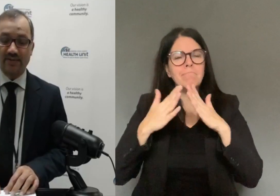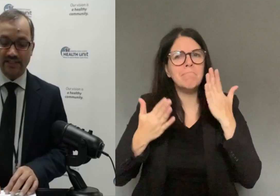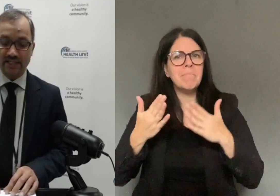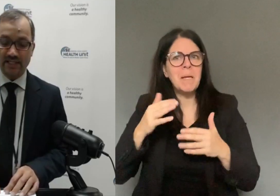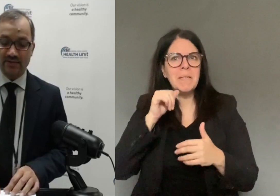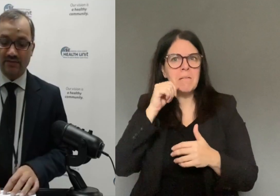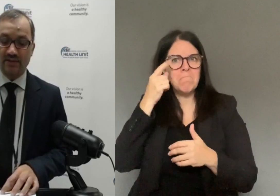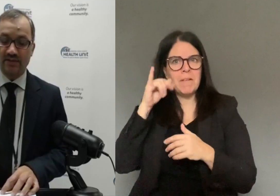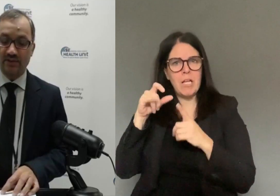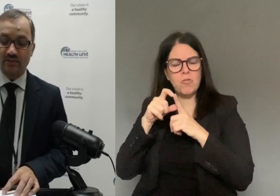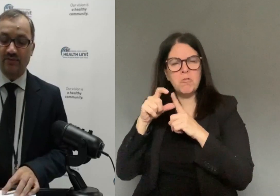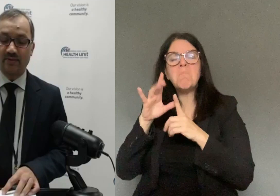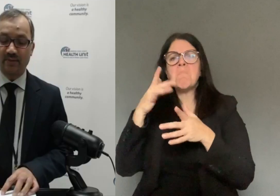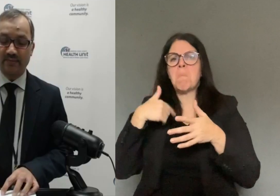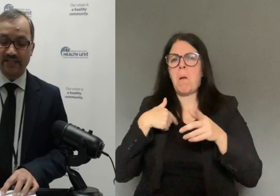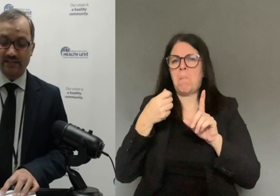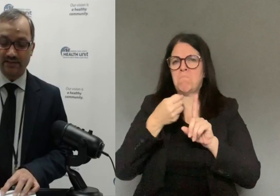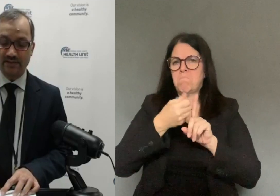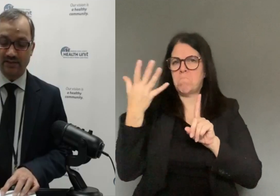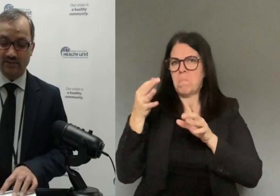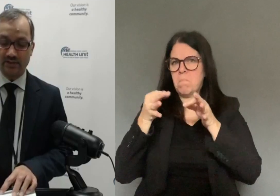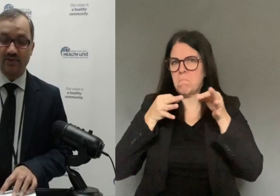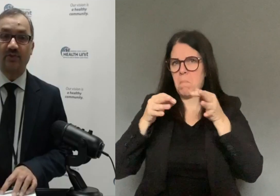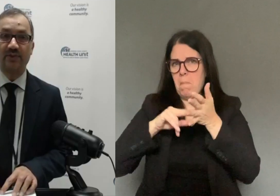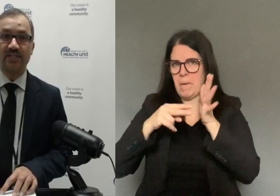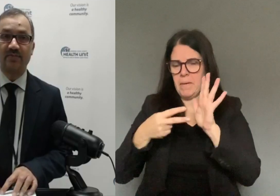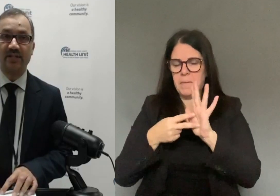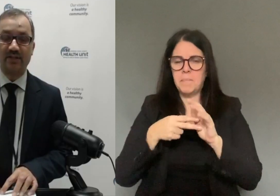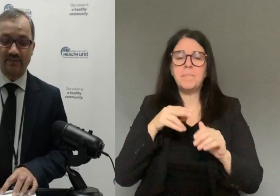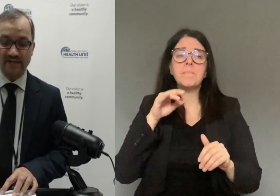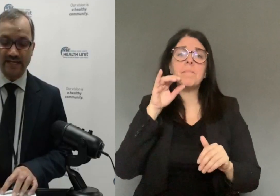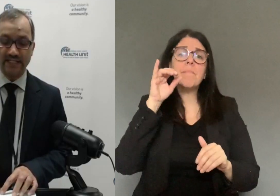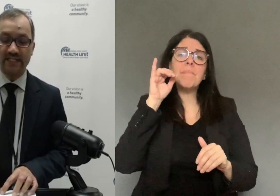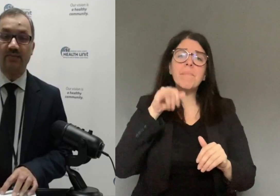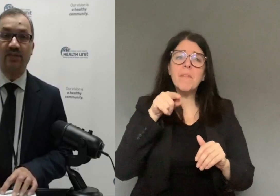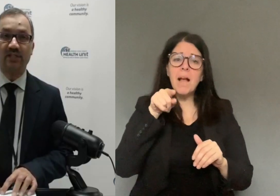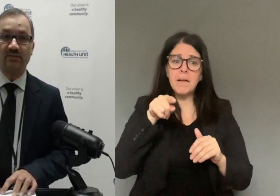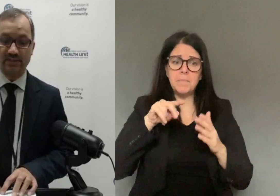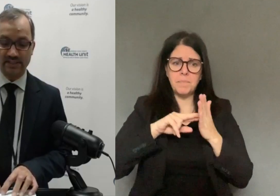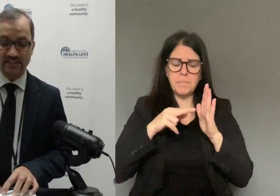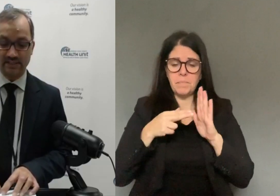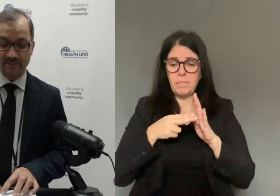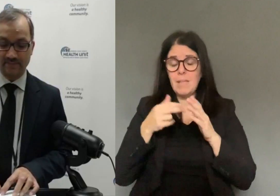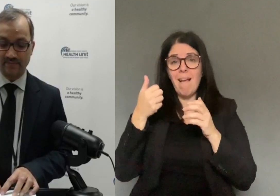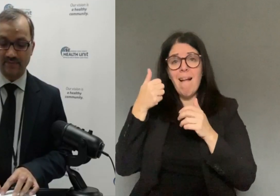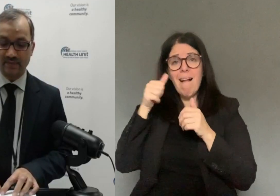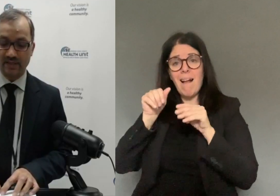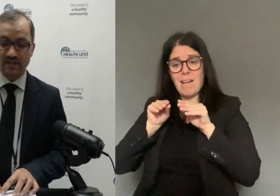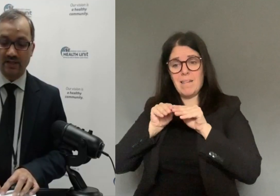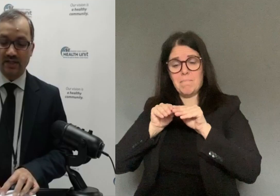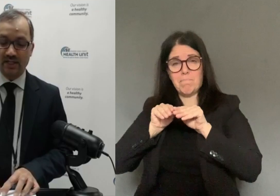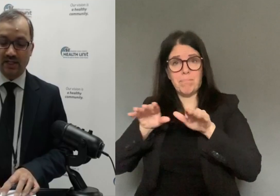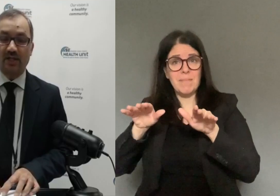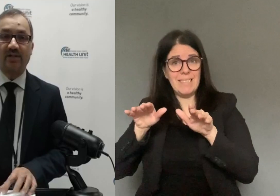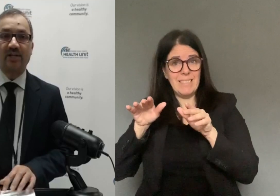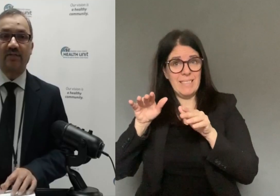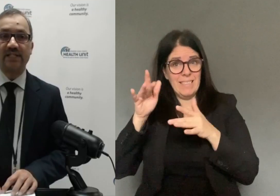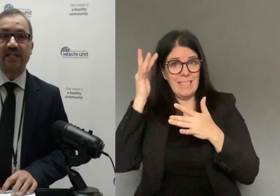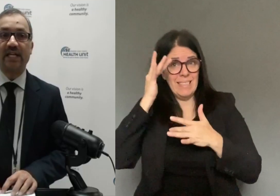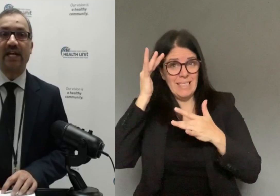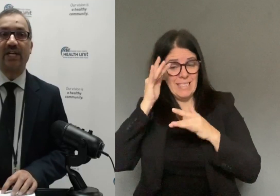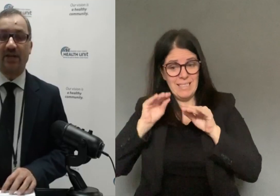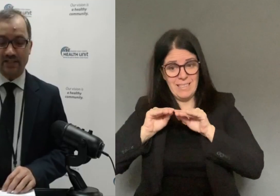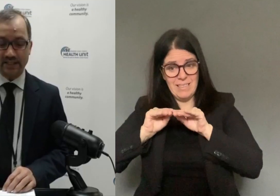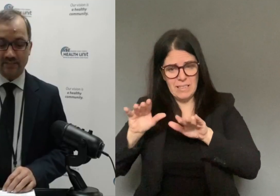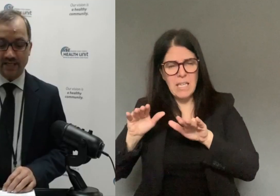Contact tracing is a critical tool for public health to control the spread of any communicable disease. Contact